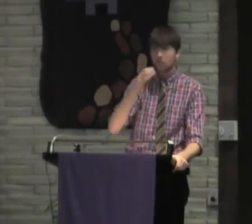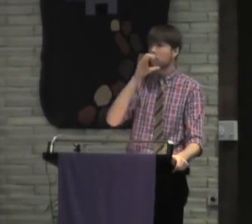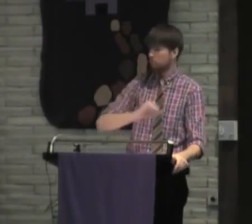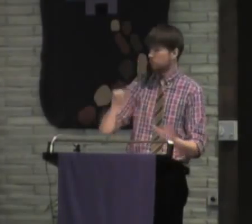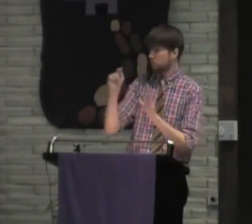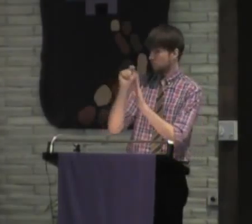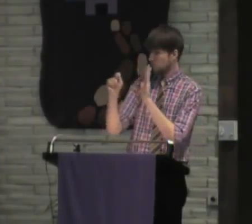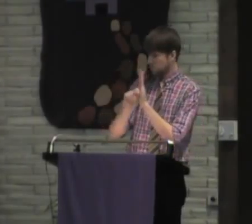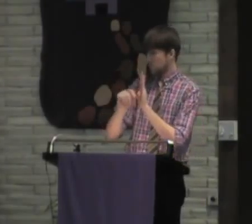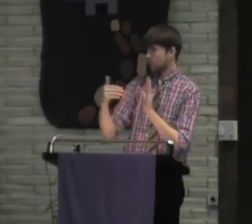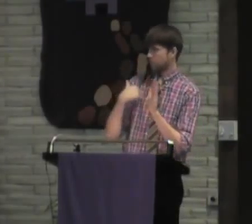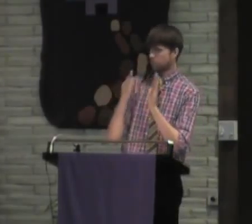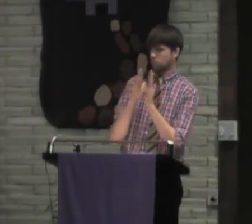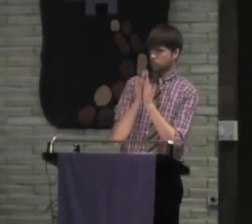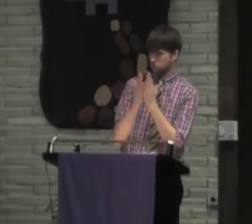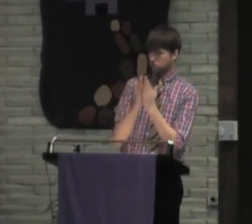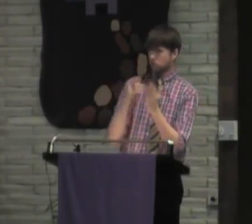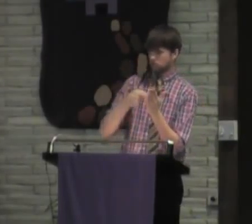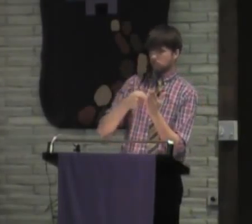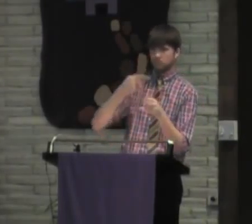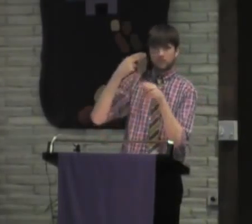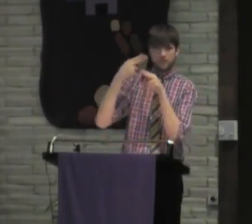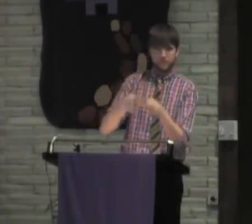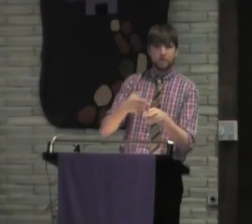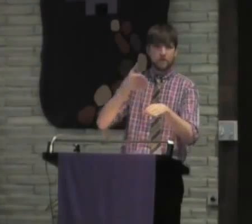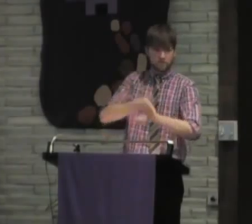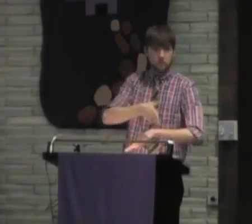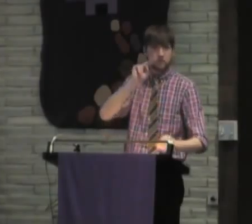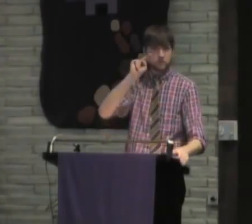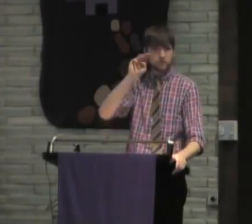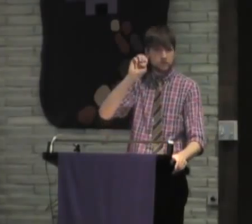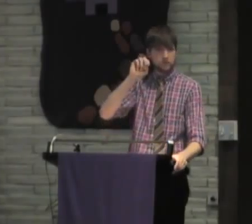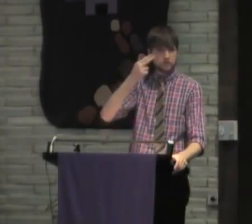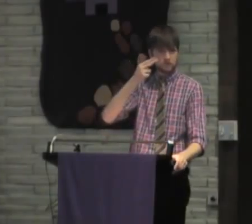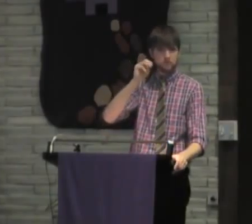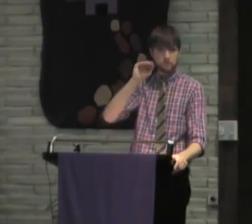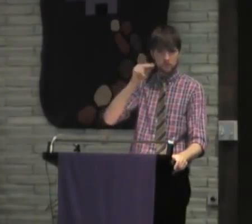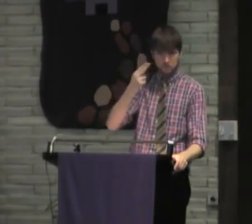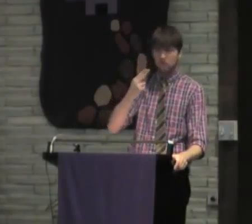Nehemiah. He's in the Old Testament. He has his own book named after him, Nehemiah.